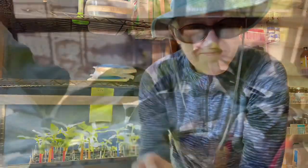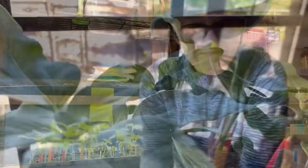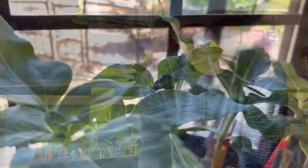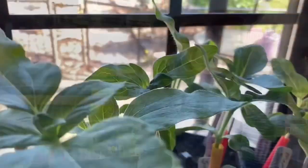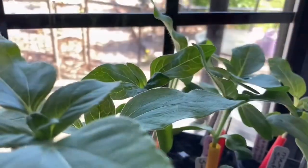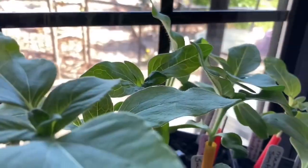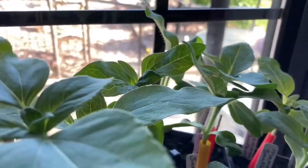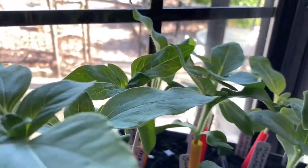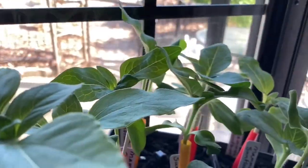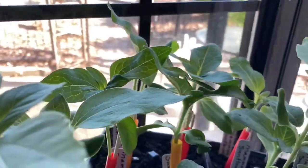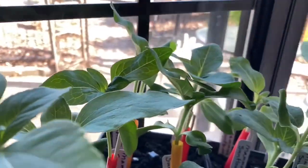sidewalk.